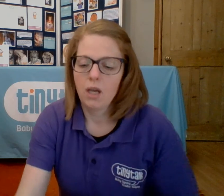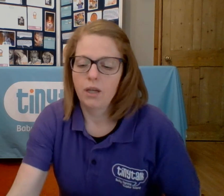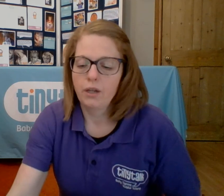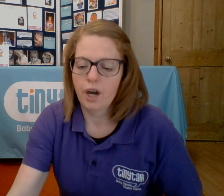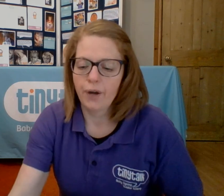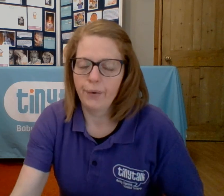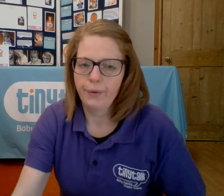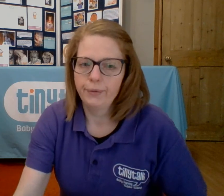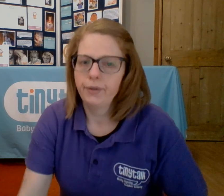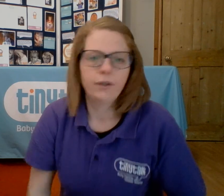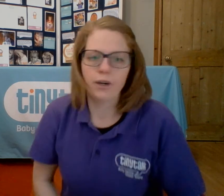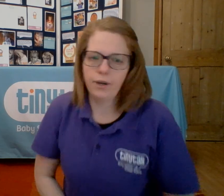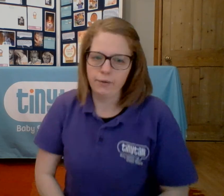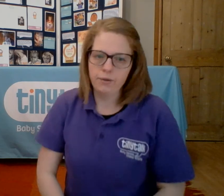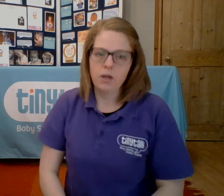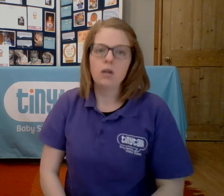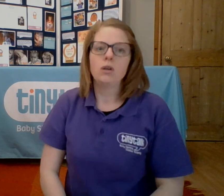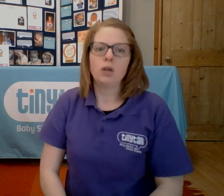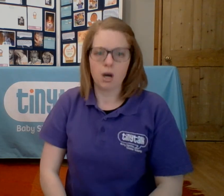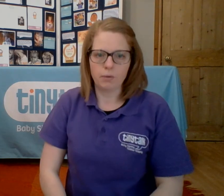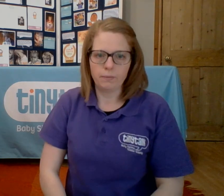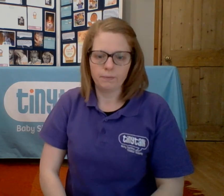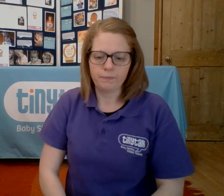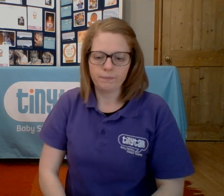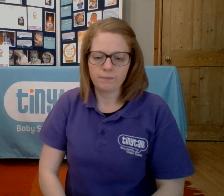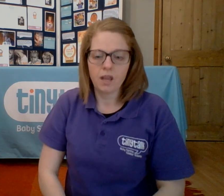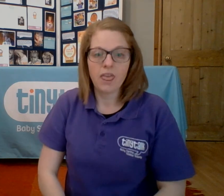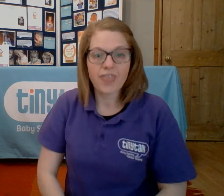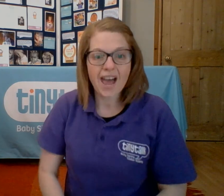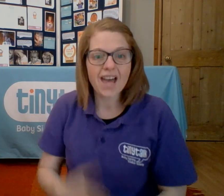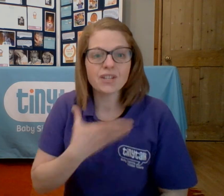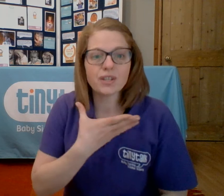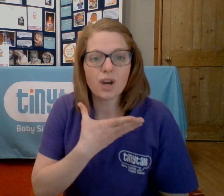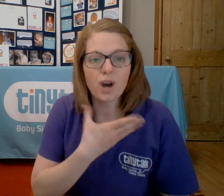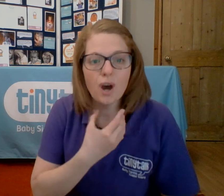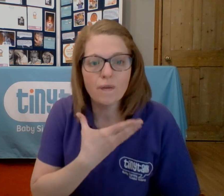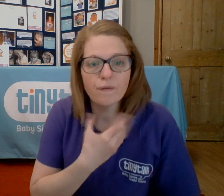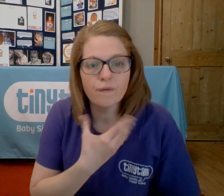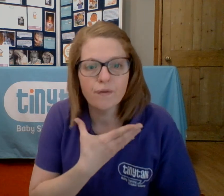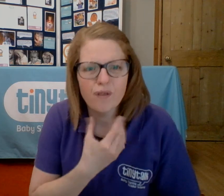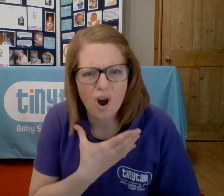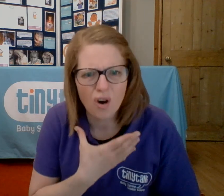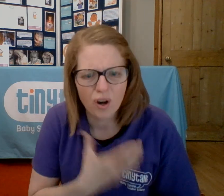No, no, no. That's a frog.